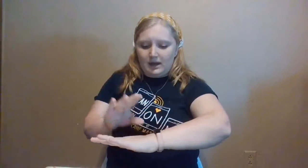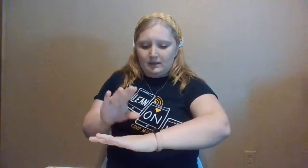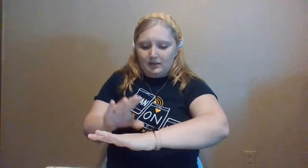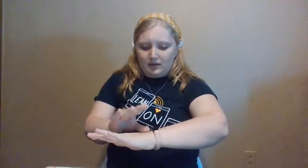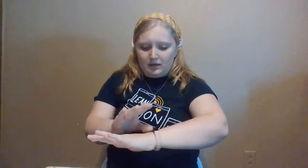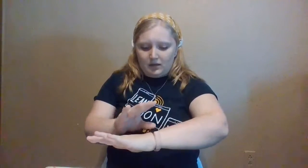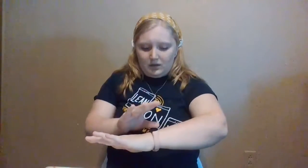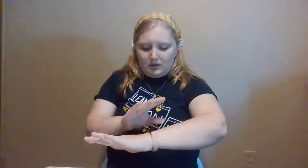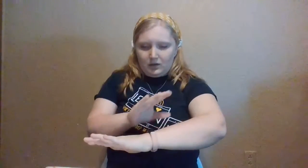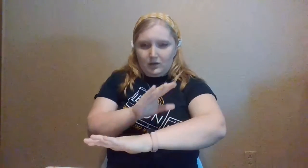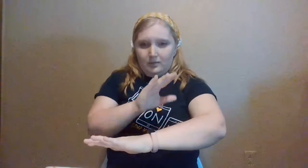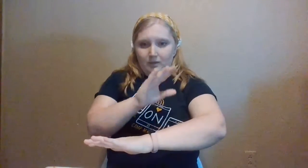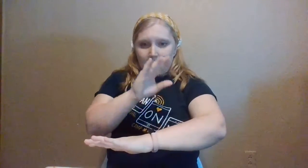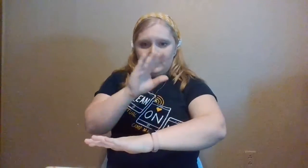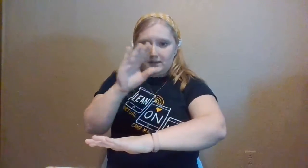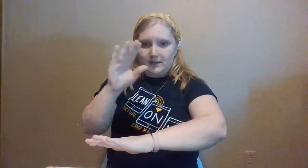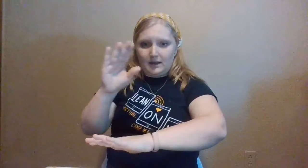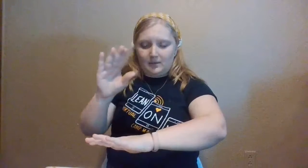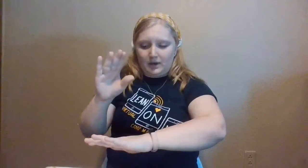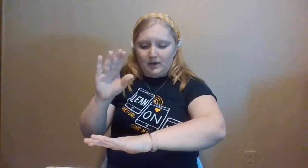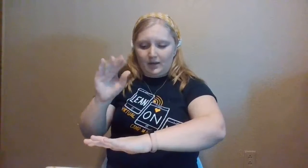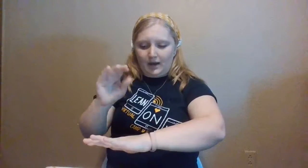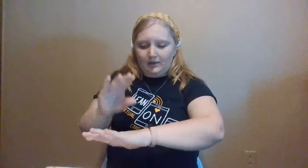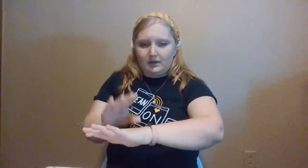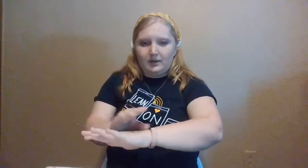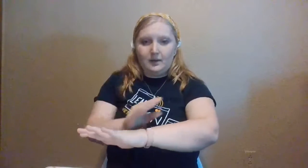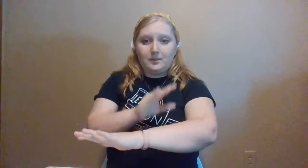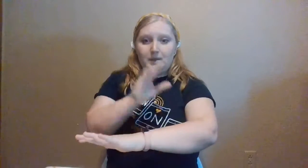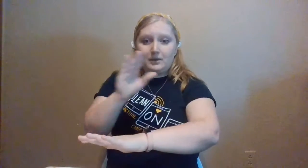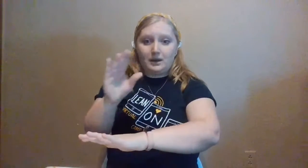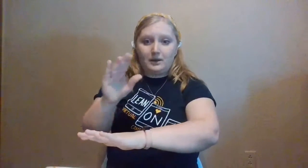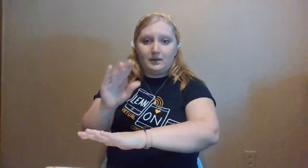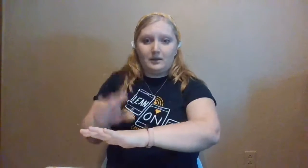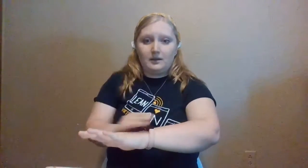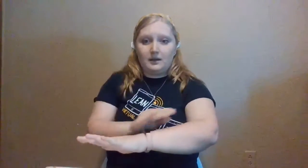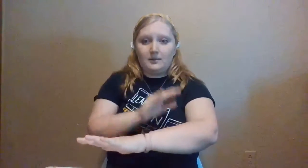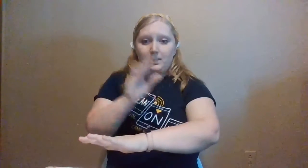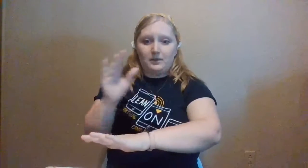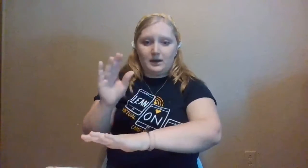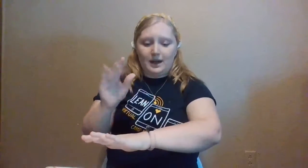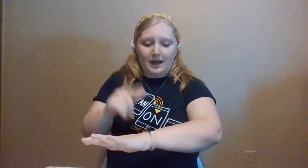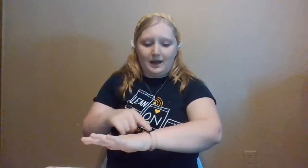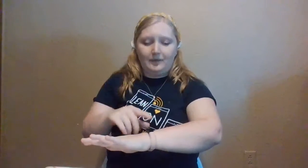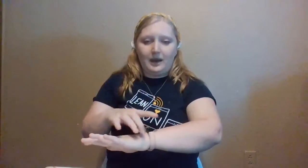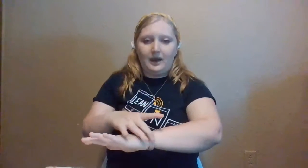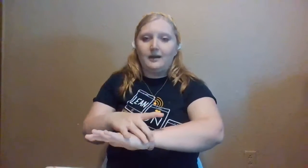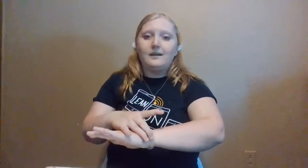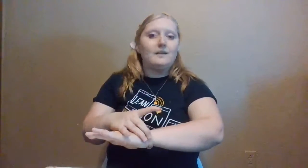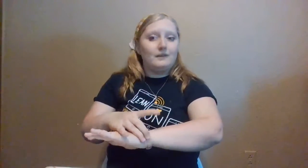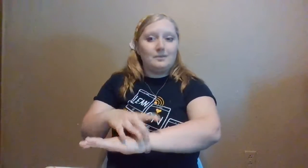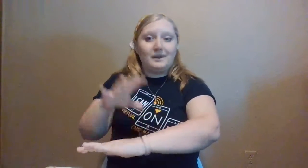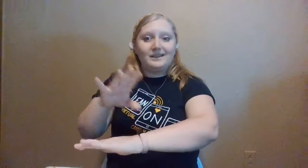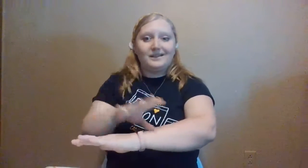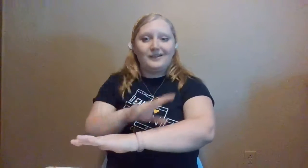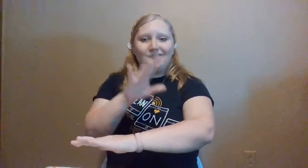hit your wrist and bring it around. Computer. Computer. I have a Fitbit, so